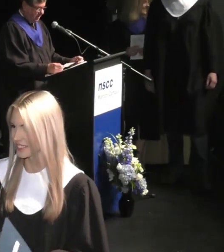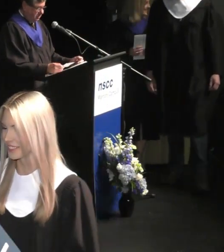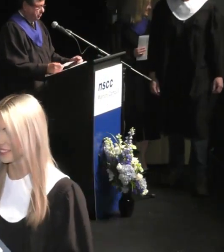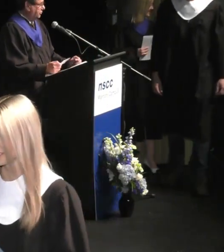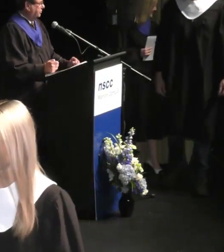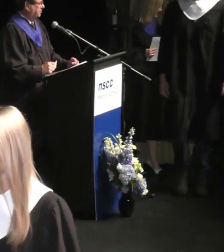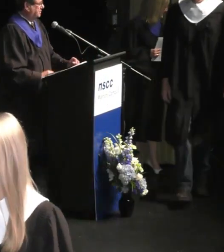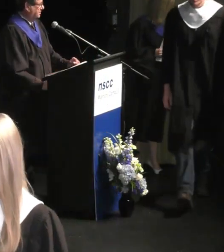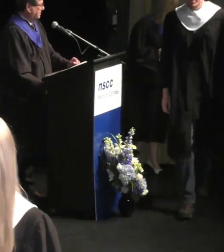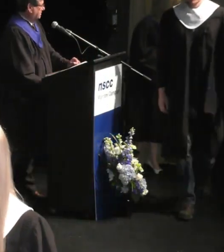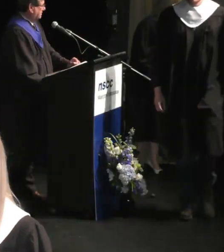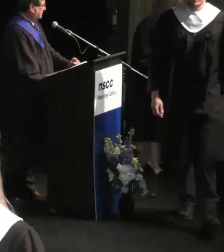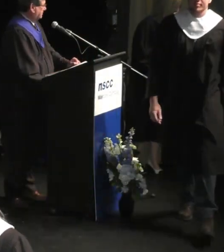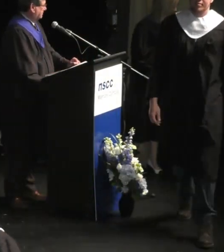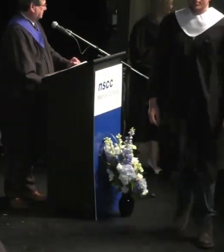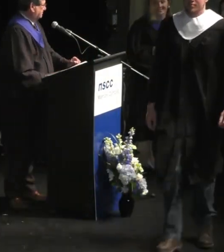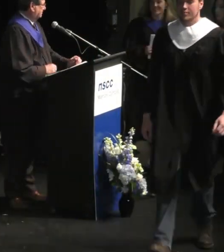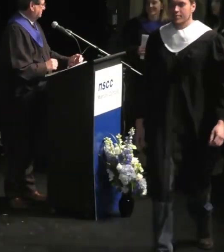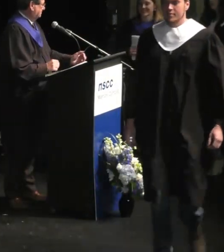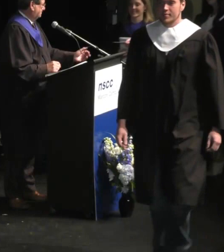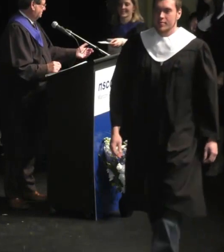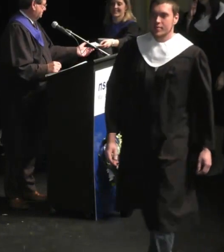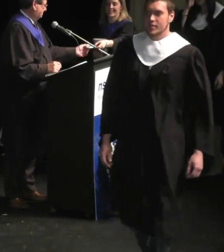Jeremy Ellsworth.